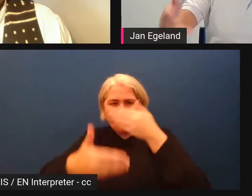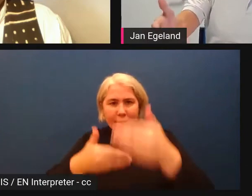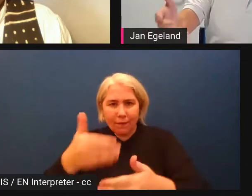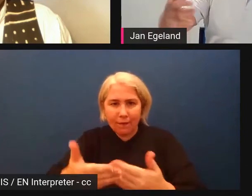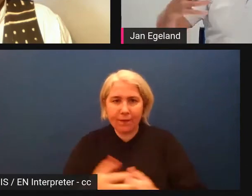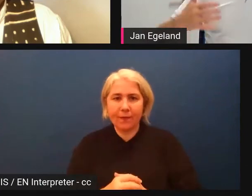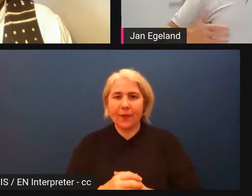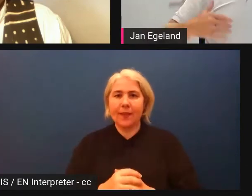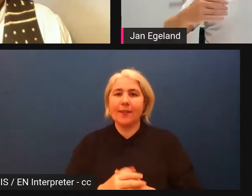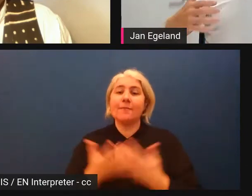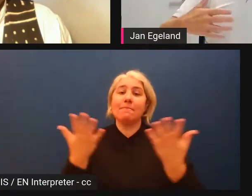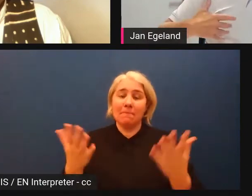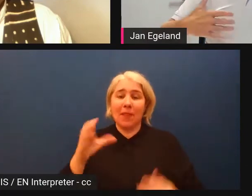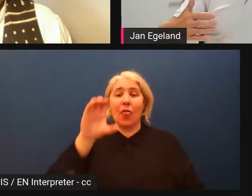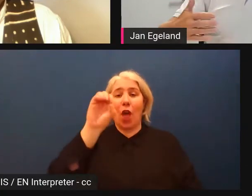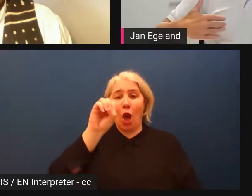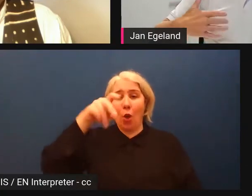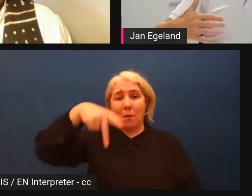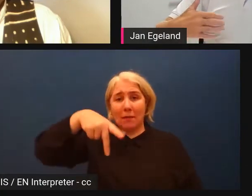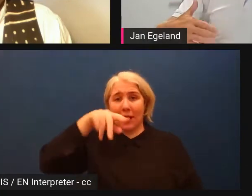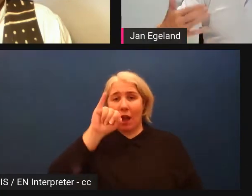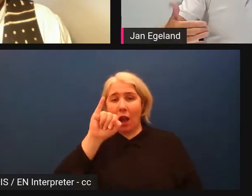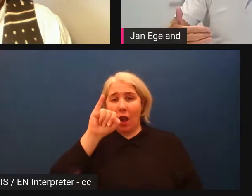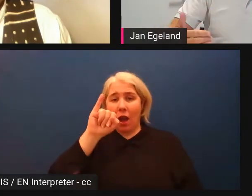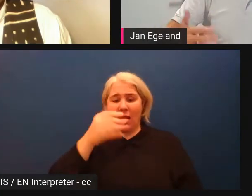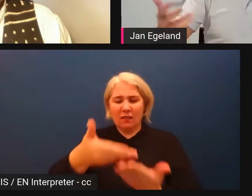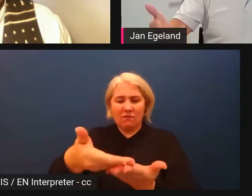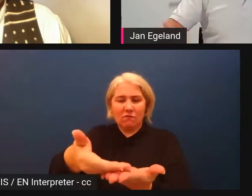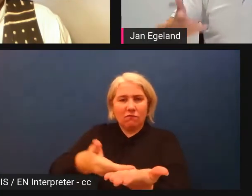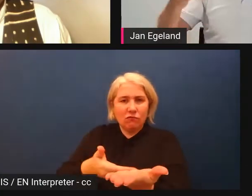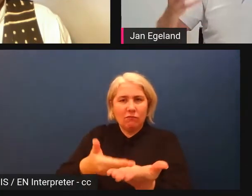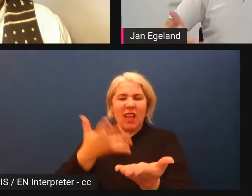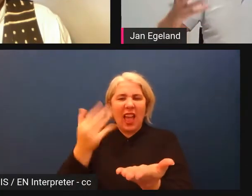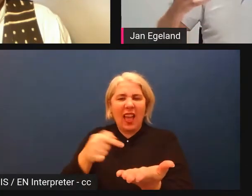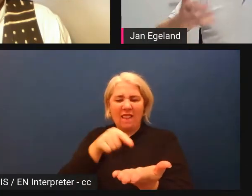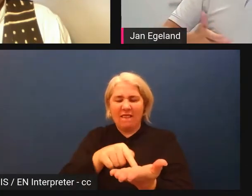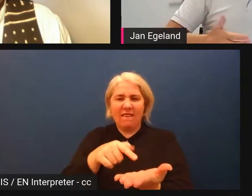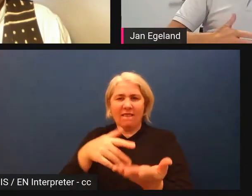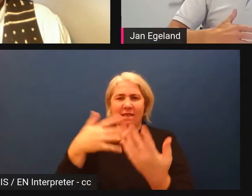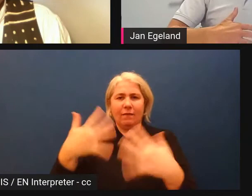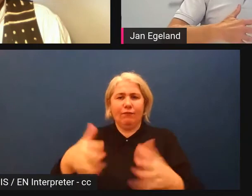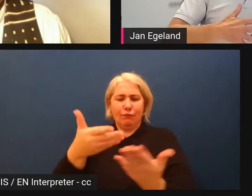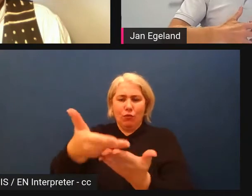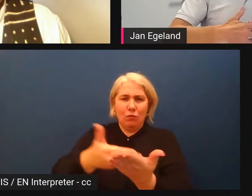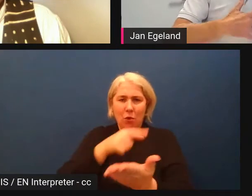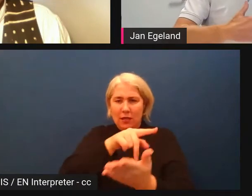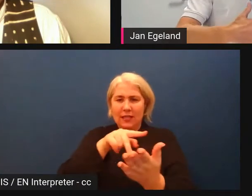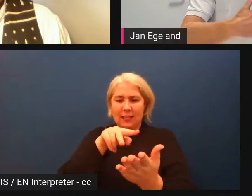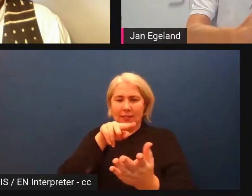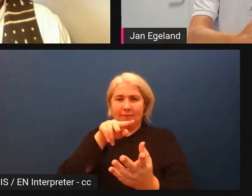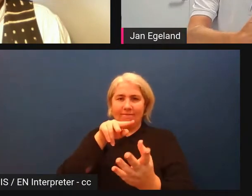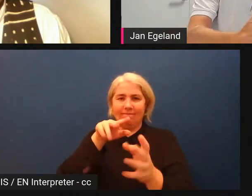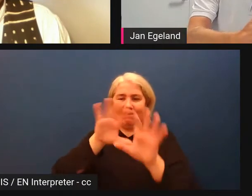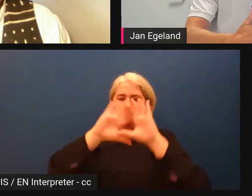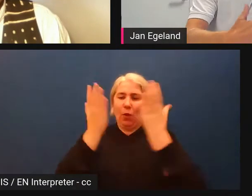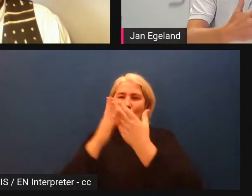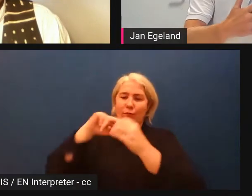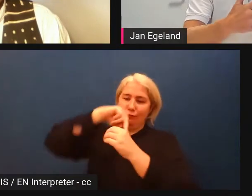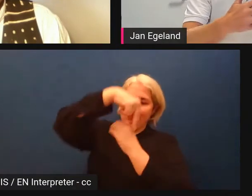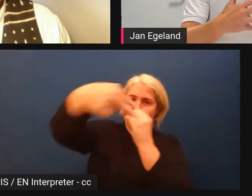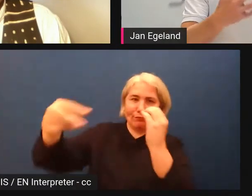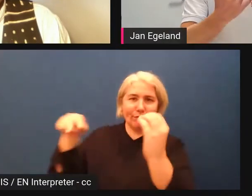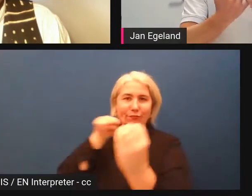to the ODI report, it was a great evaluation report, which gave this mixed picture. But among the progresses